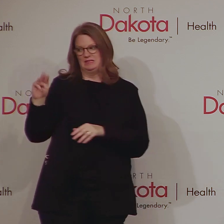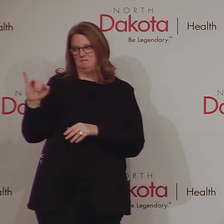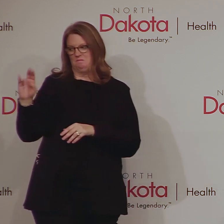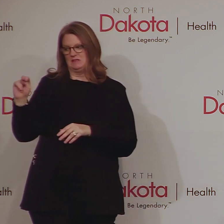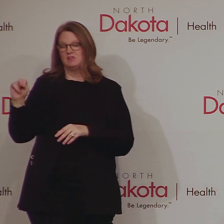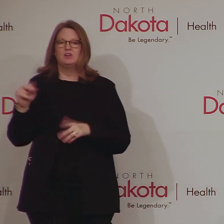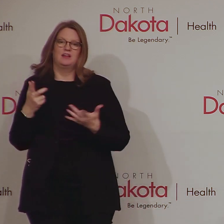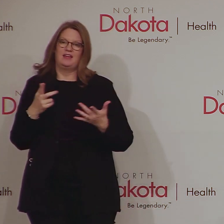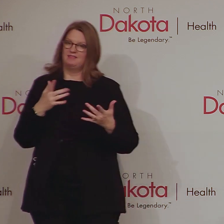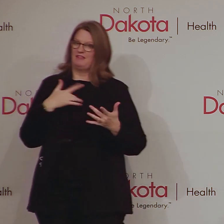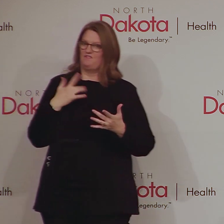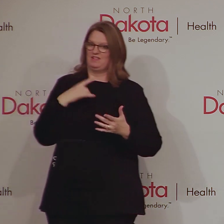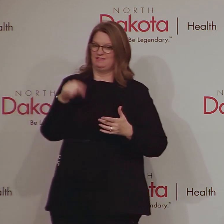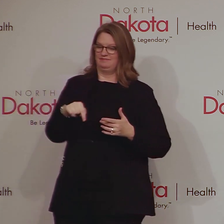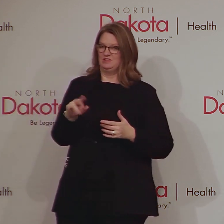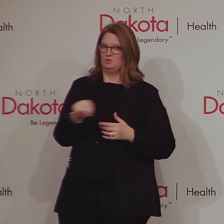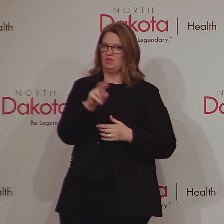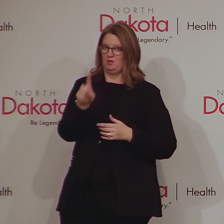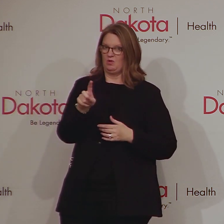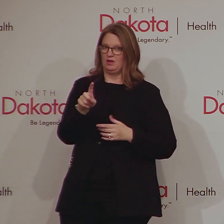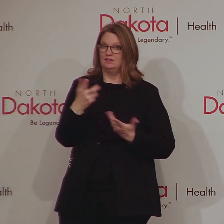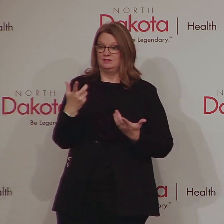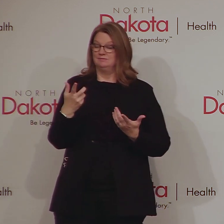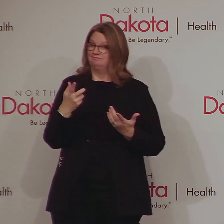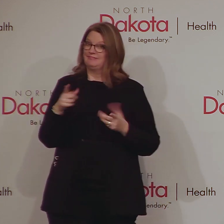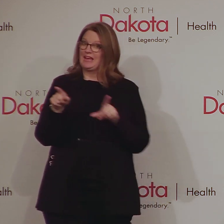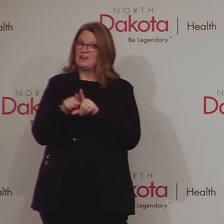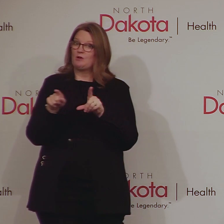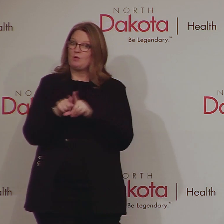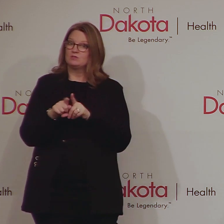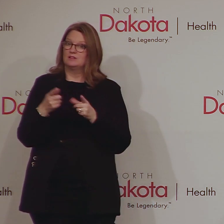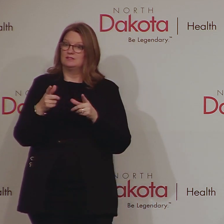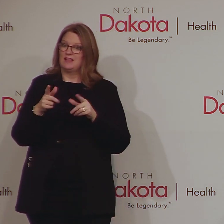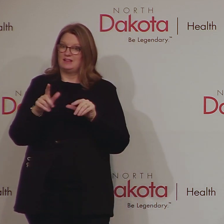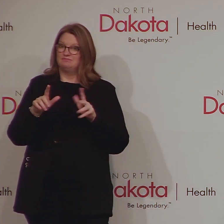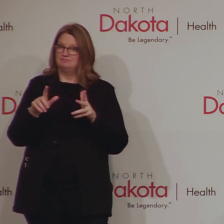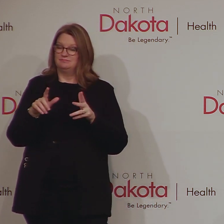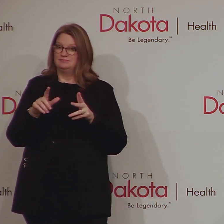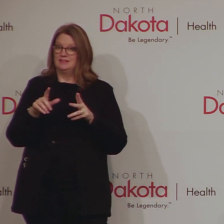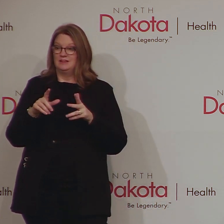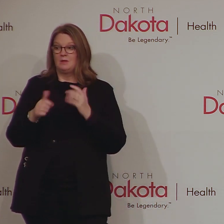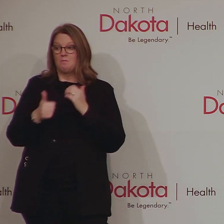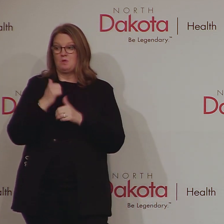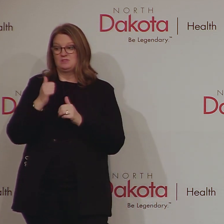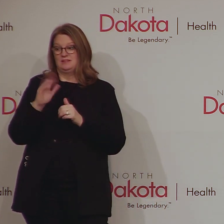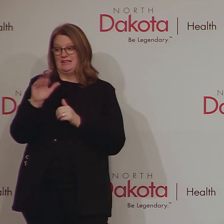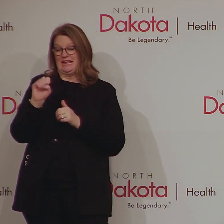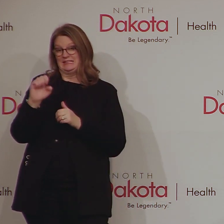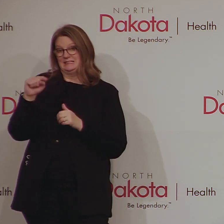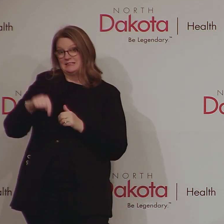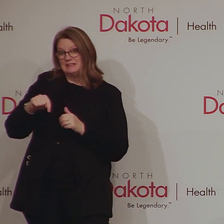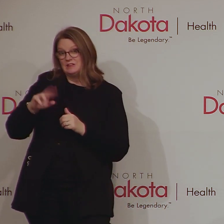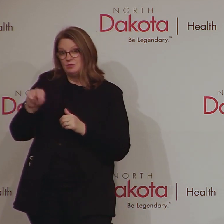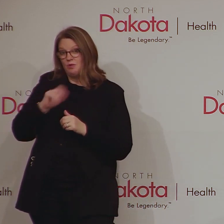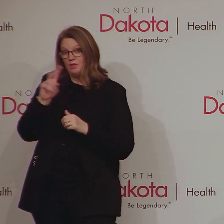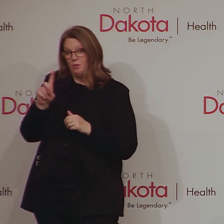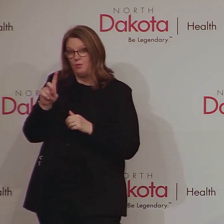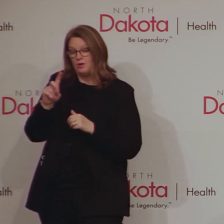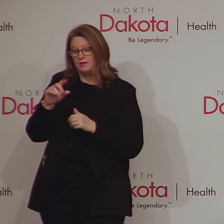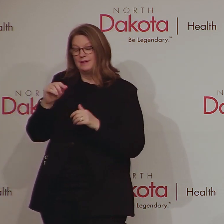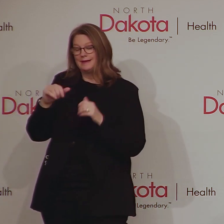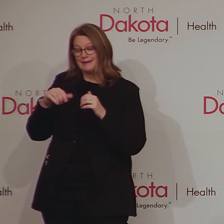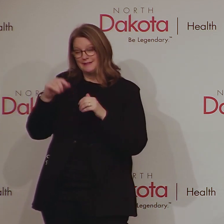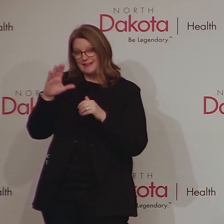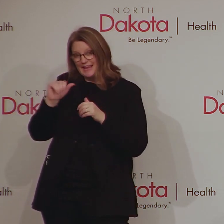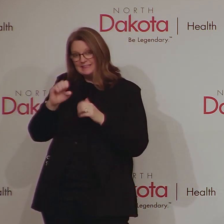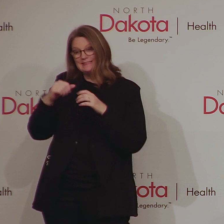out today that said that more infectious strain could represent the majority of cases in the United States as early as March.